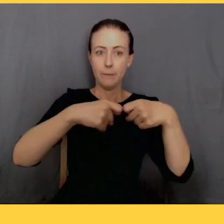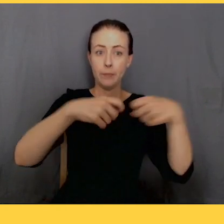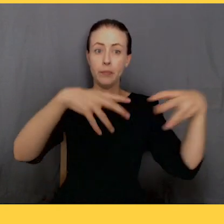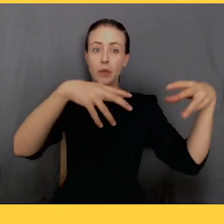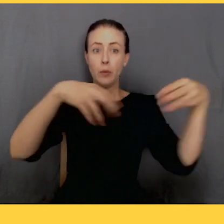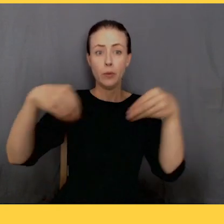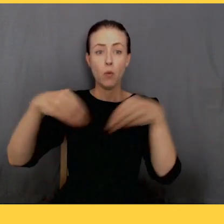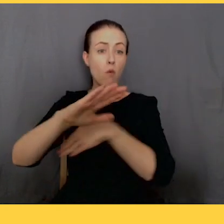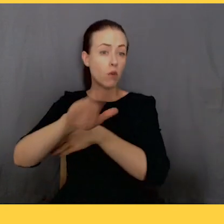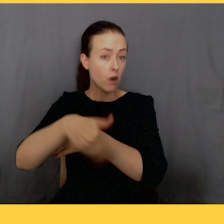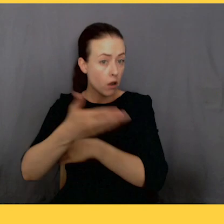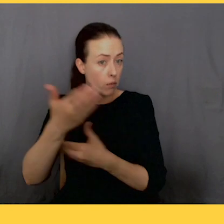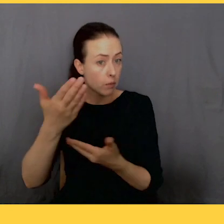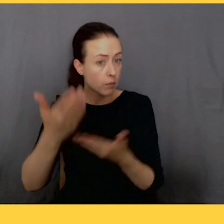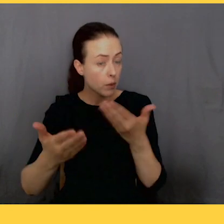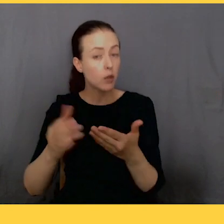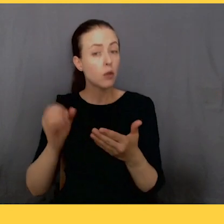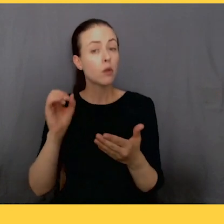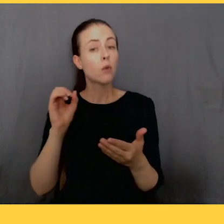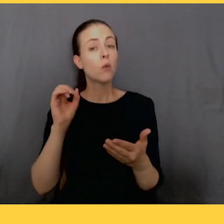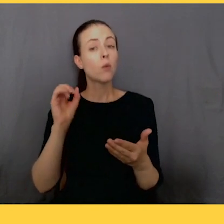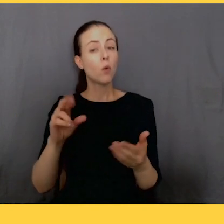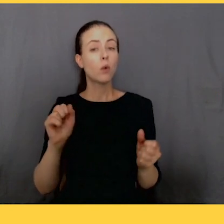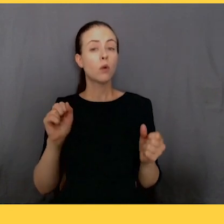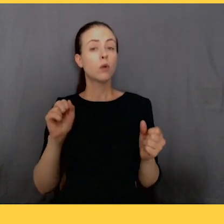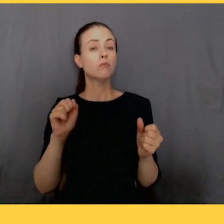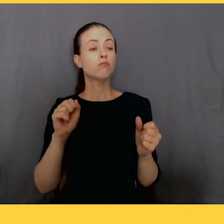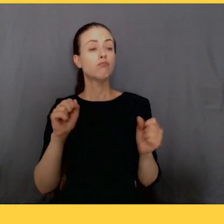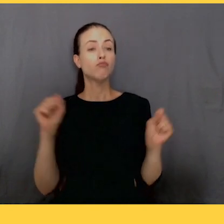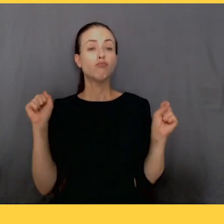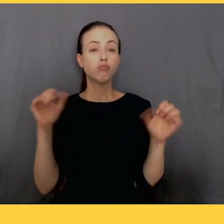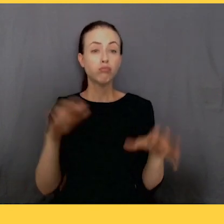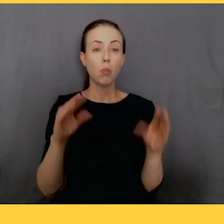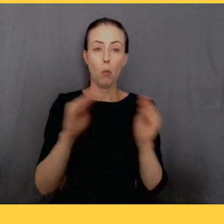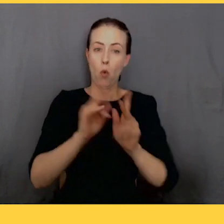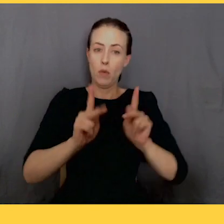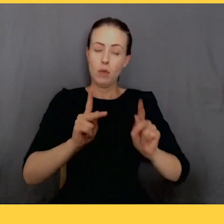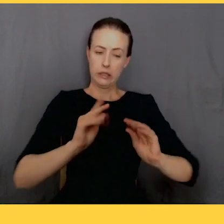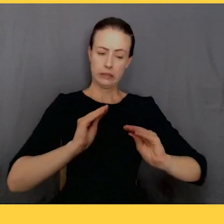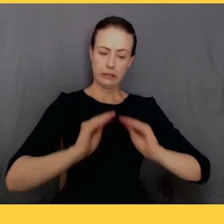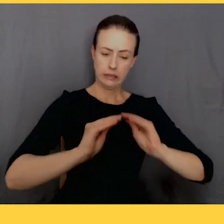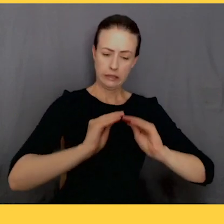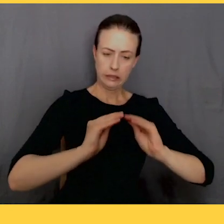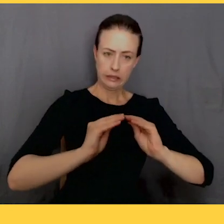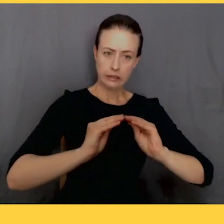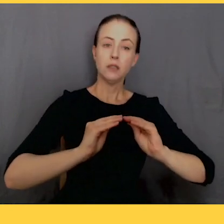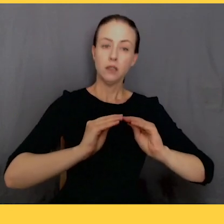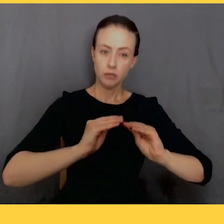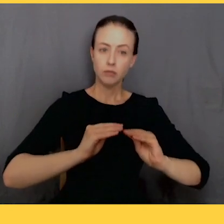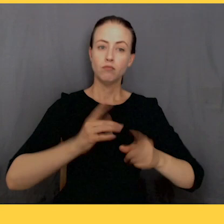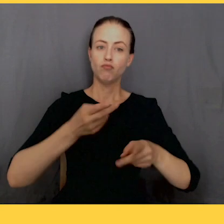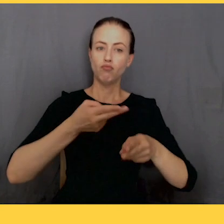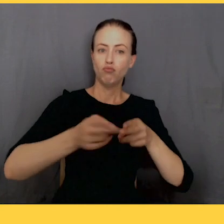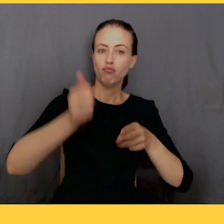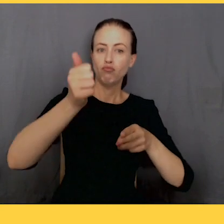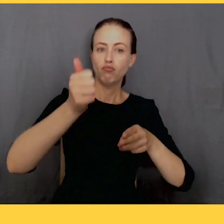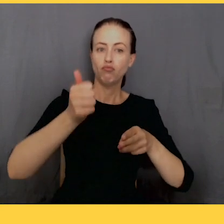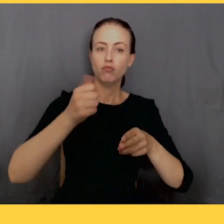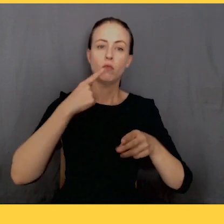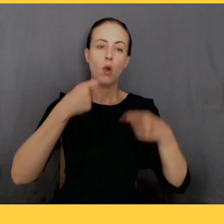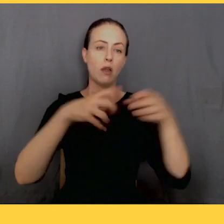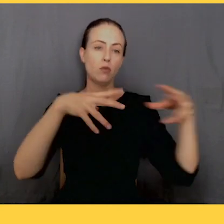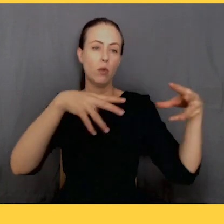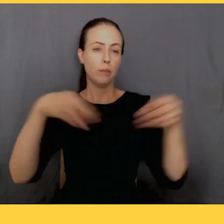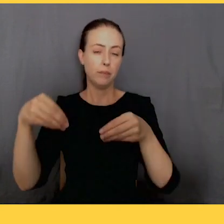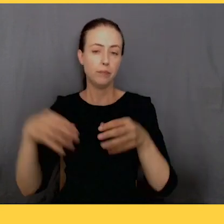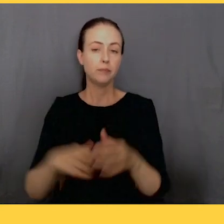crews on a project in order to shorten the length of that outage. I want to also mention that when you see our crews working in the